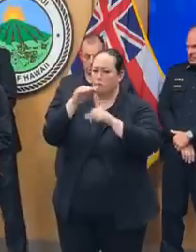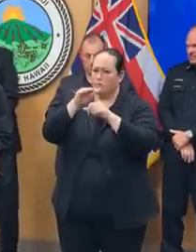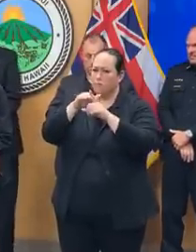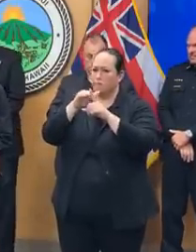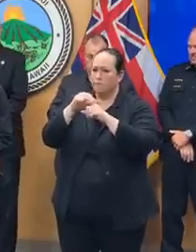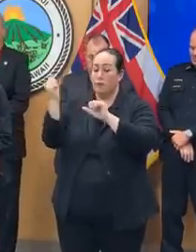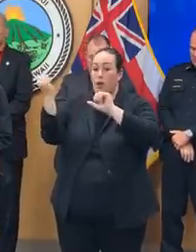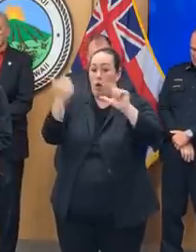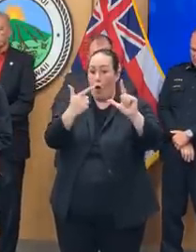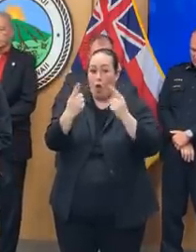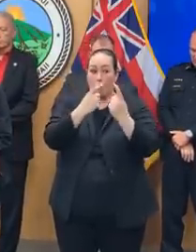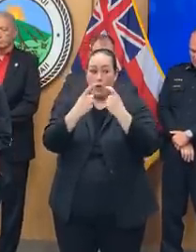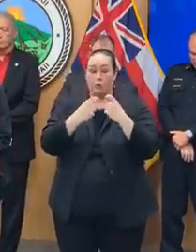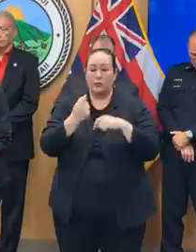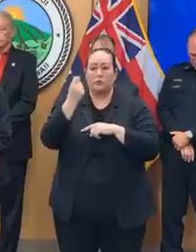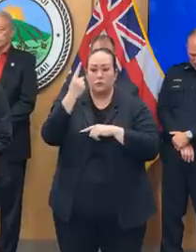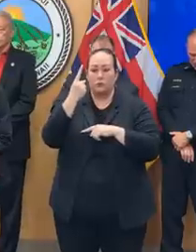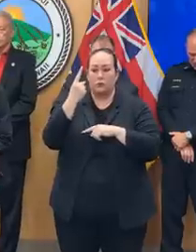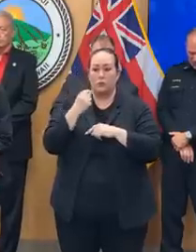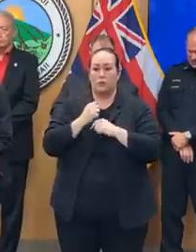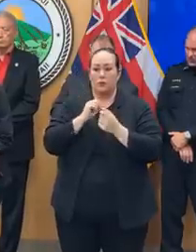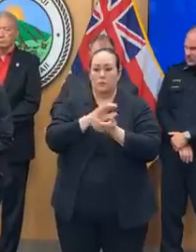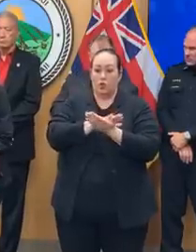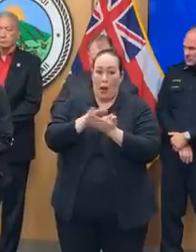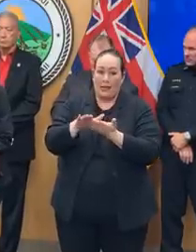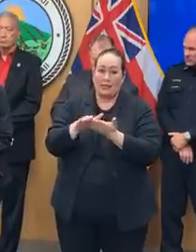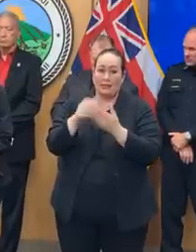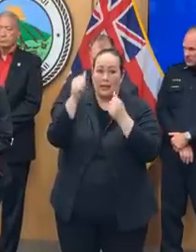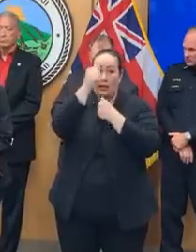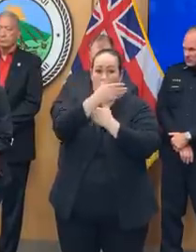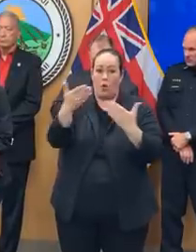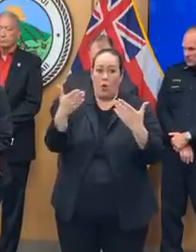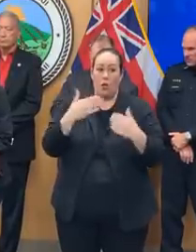all questions, but do ask for your kindness and aloha in asking them.